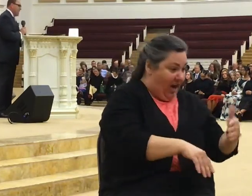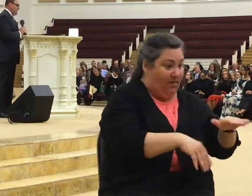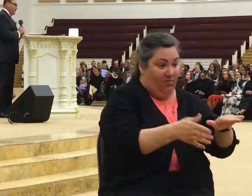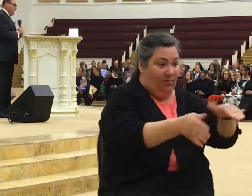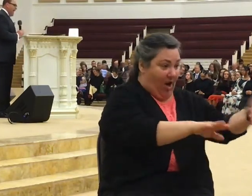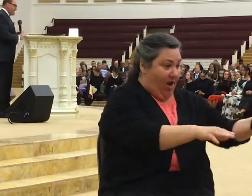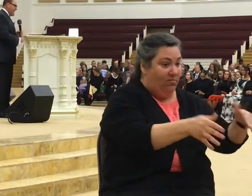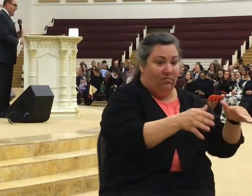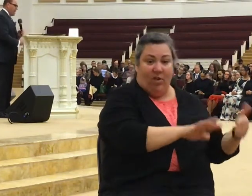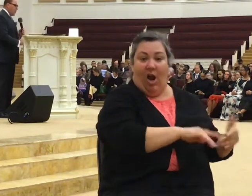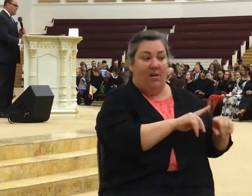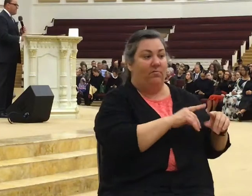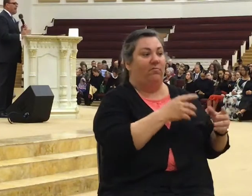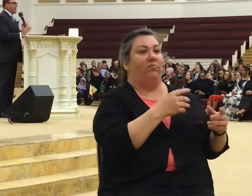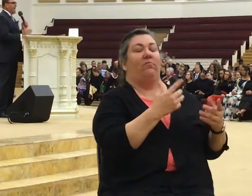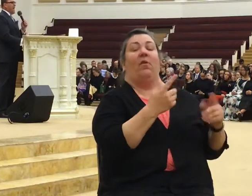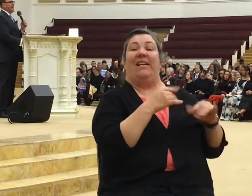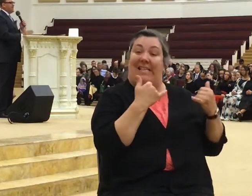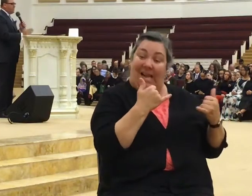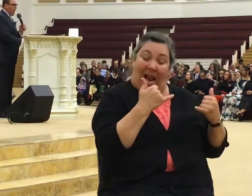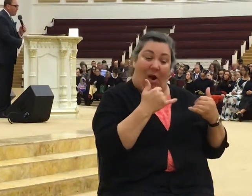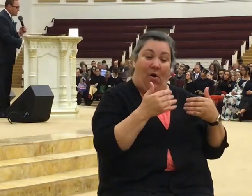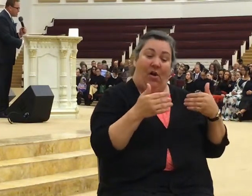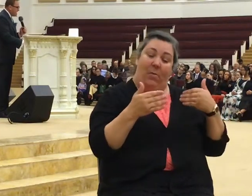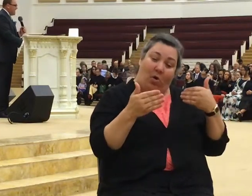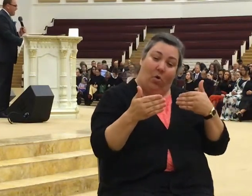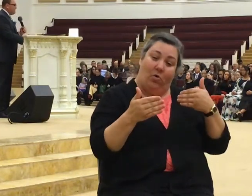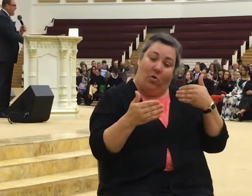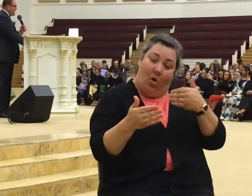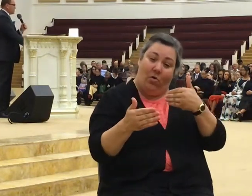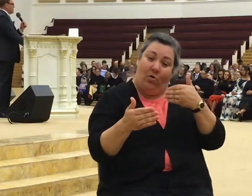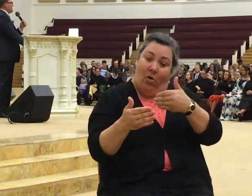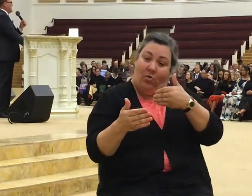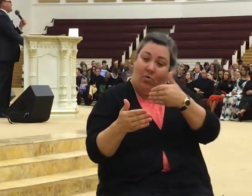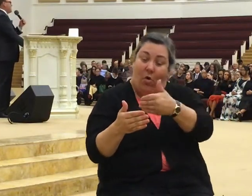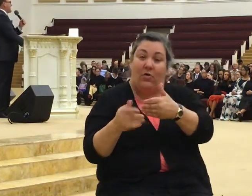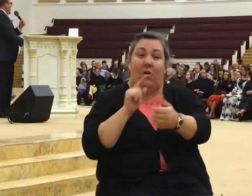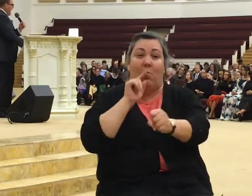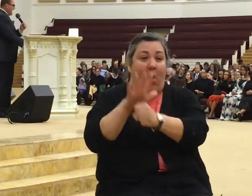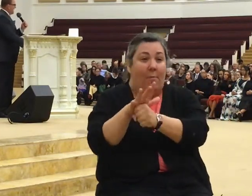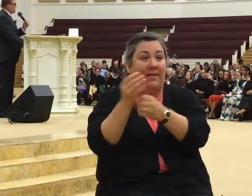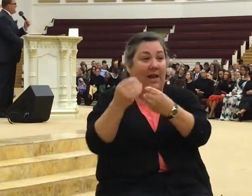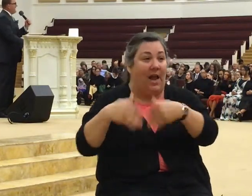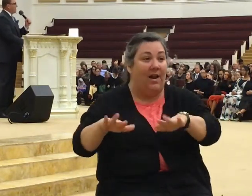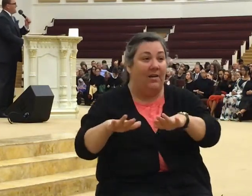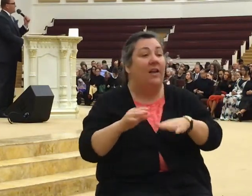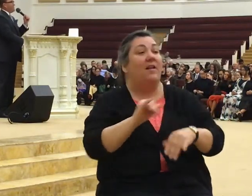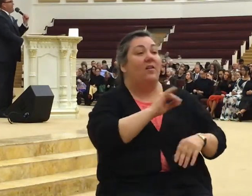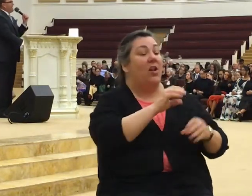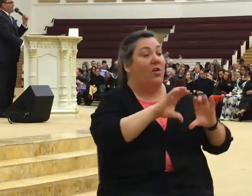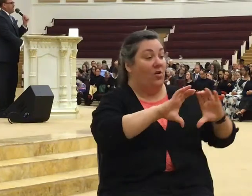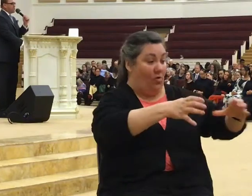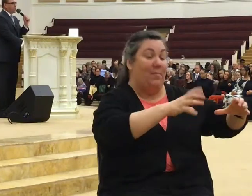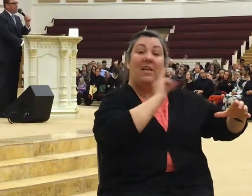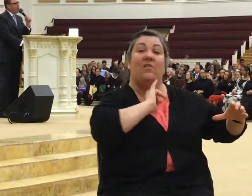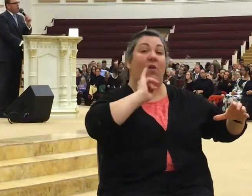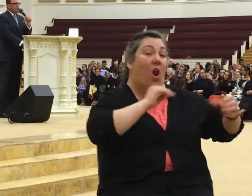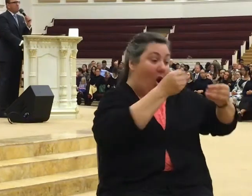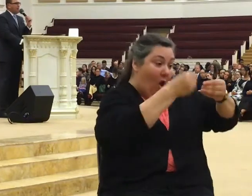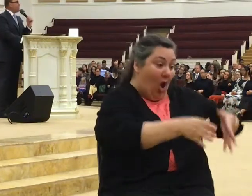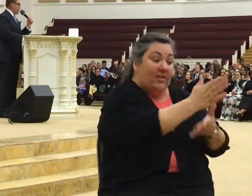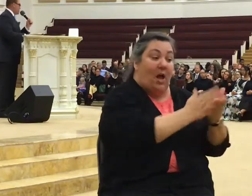but they're right now on the very edge of promise, and they've lost some things. But I got a feeling that somebody in this